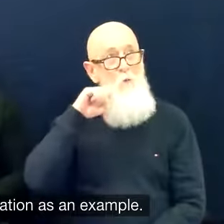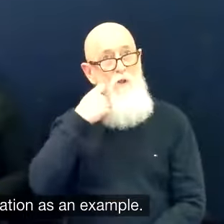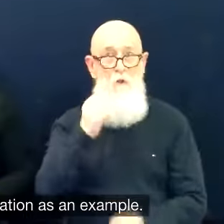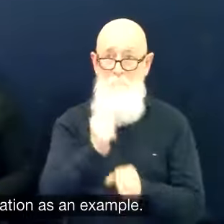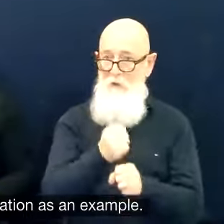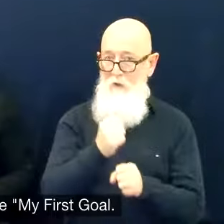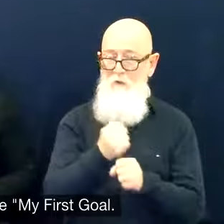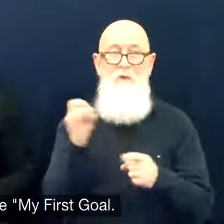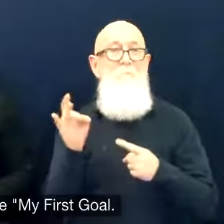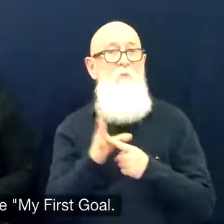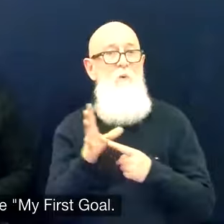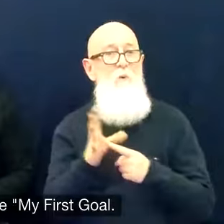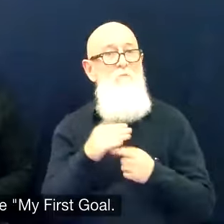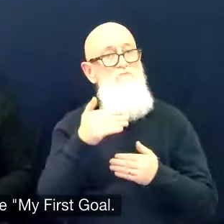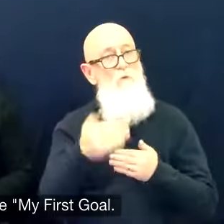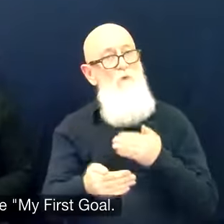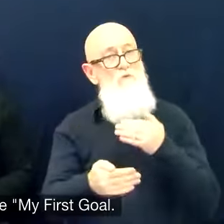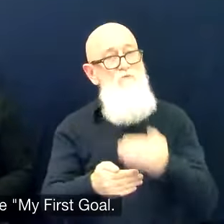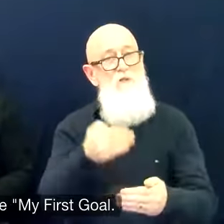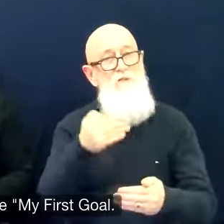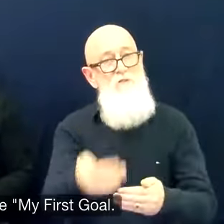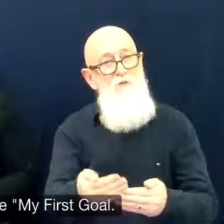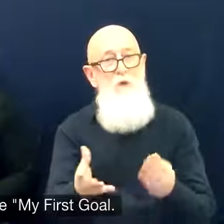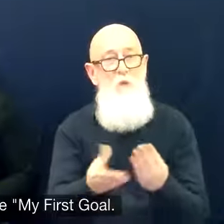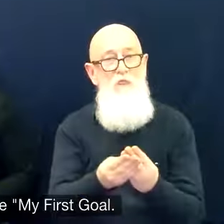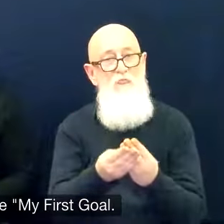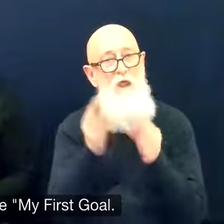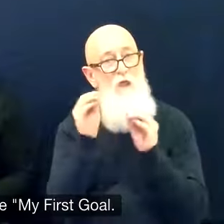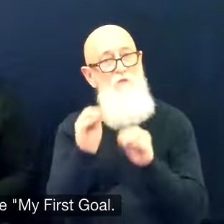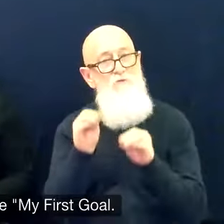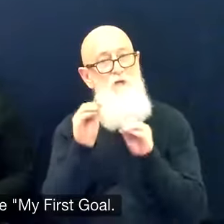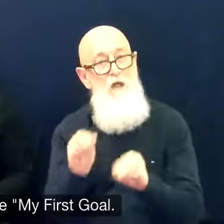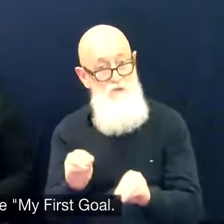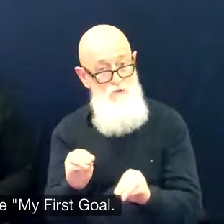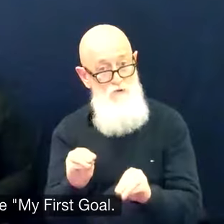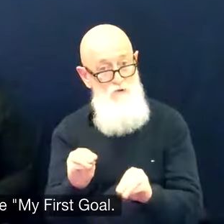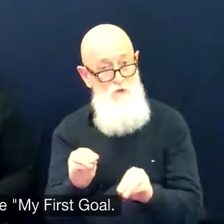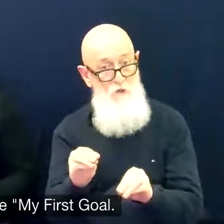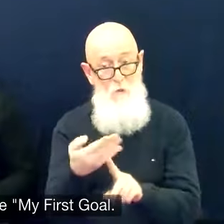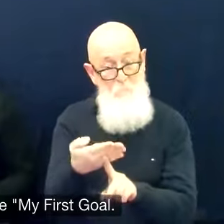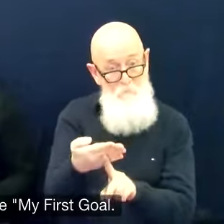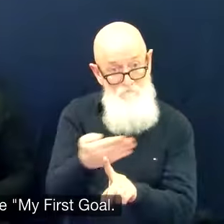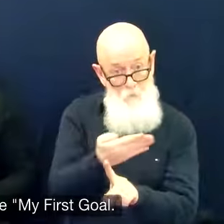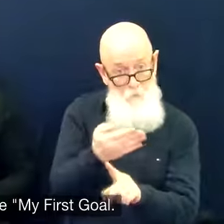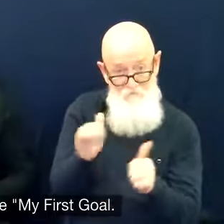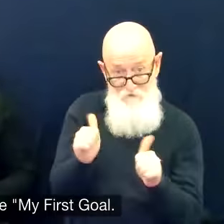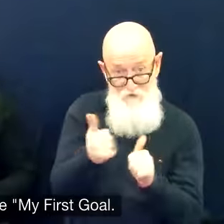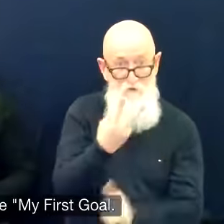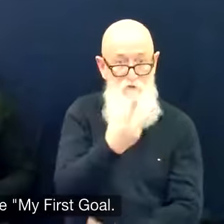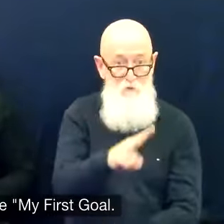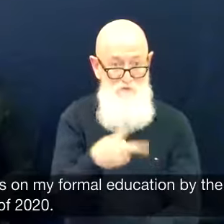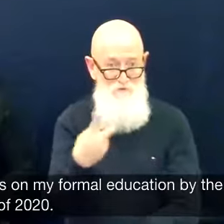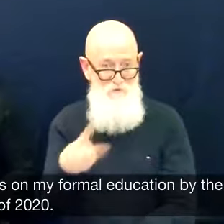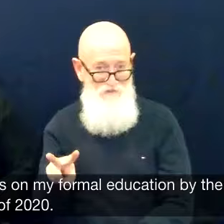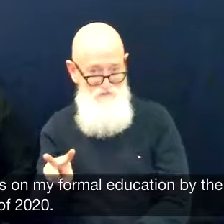progress on my formal education by the end of 2020.